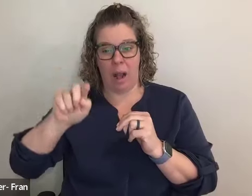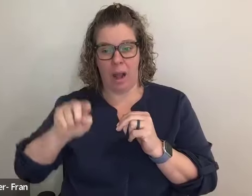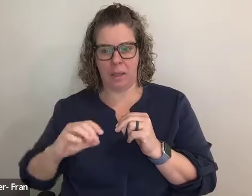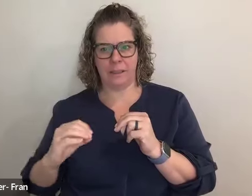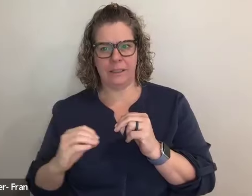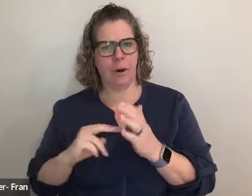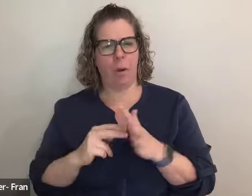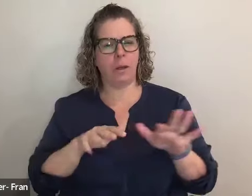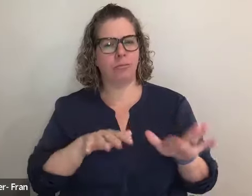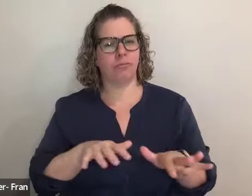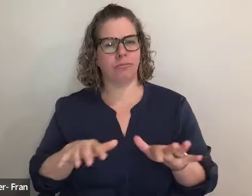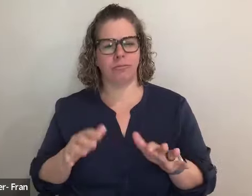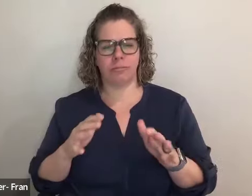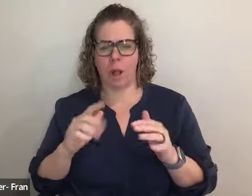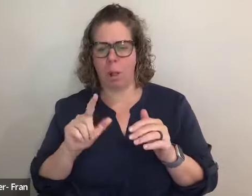number uh,